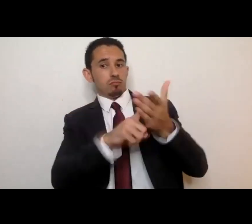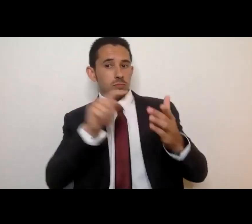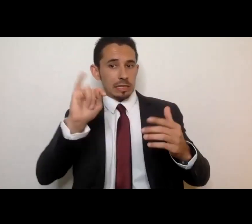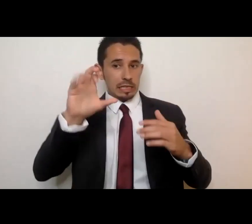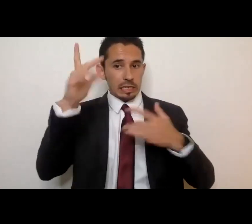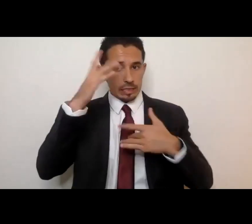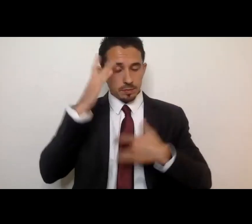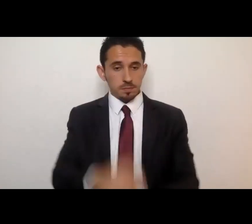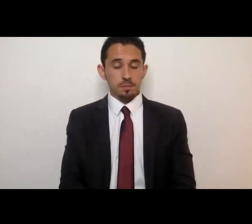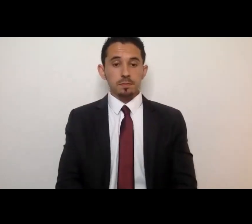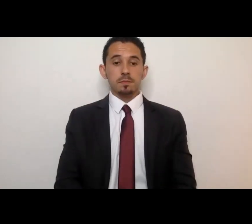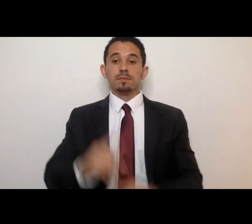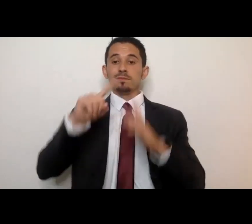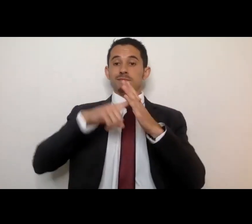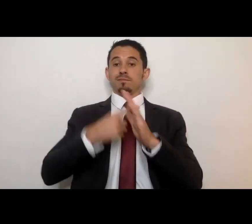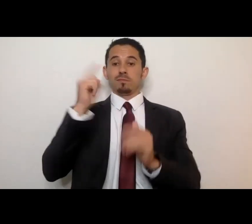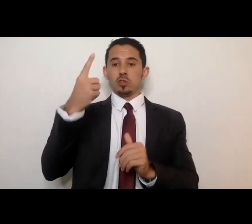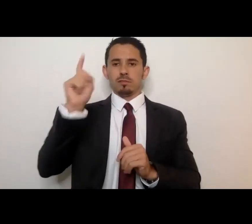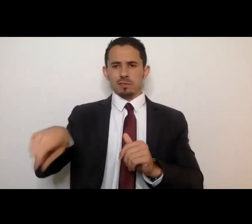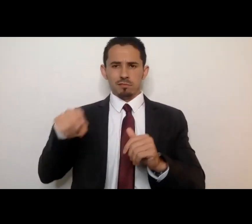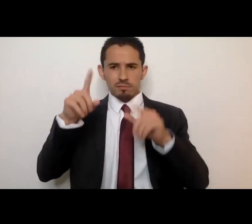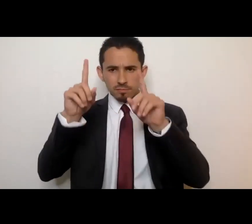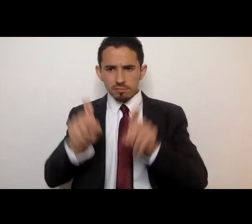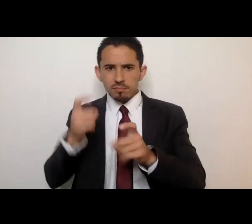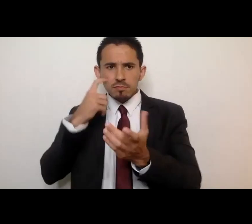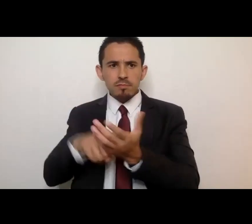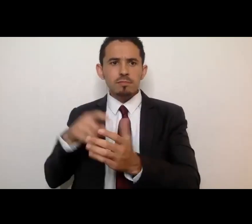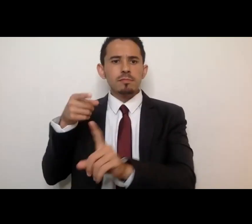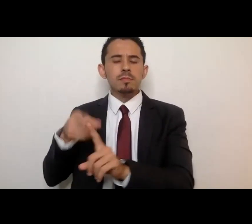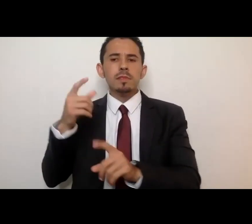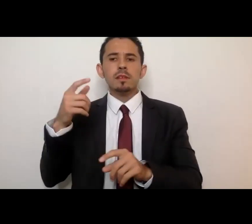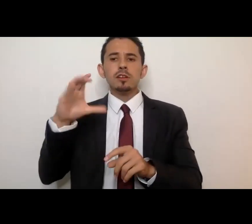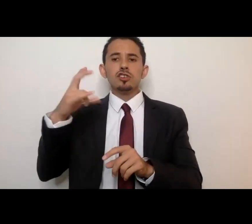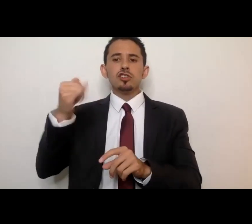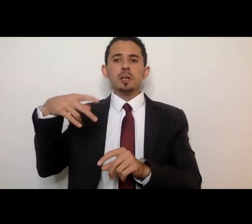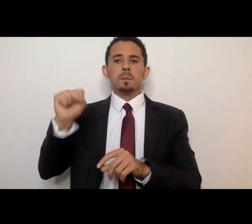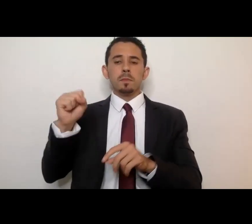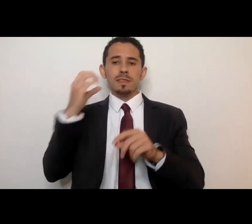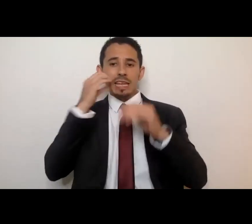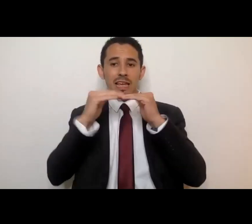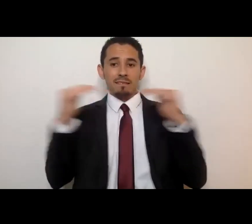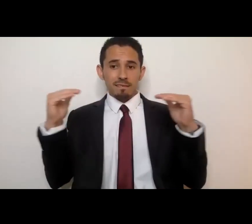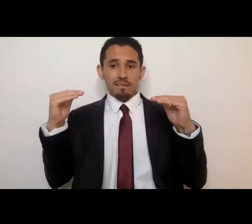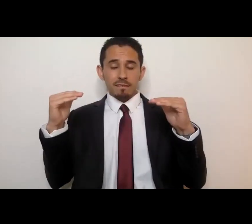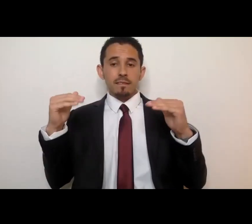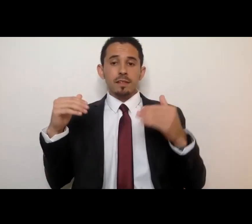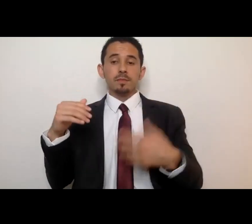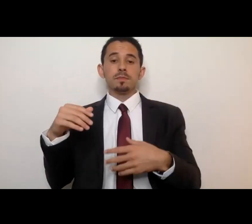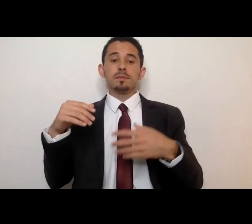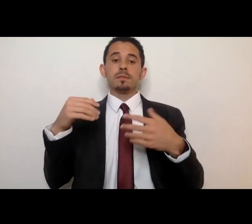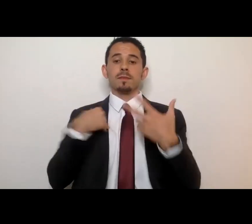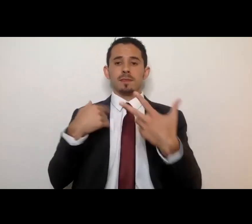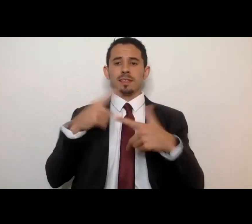as a platform for detecting tick-borne diseases. I started first by figuring out what chip thickness